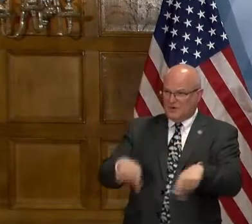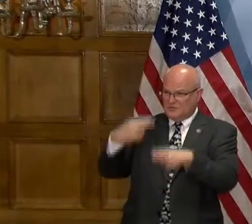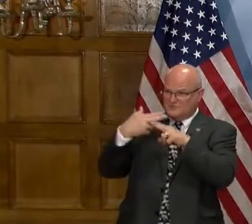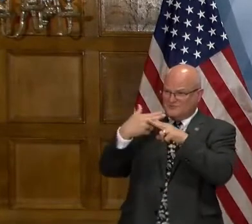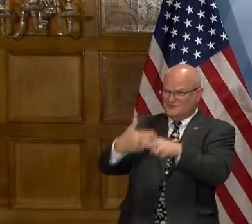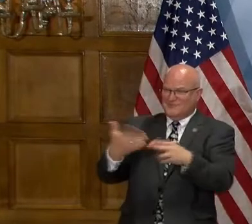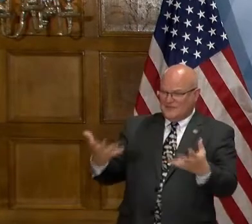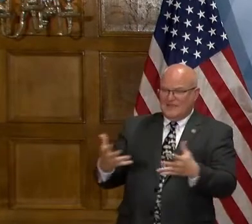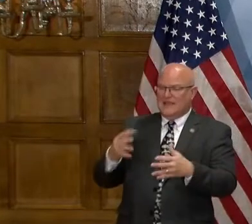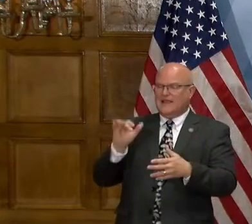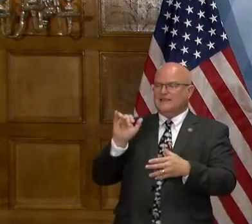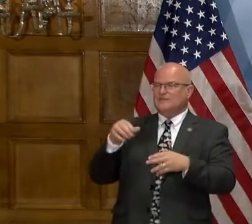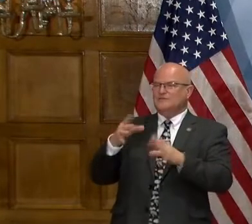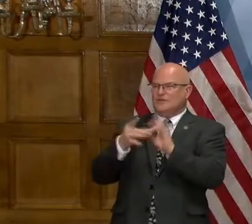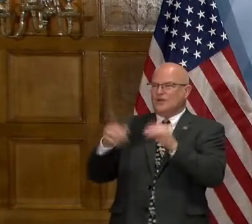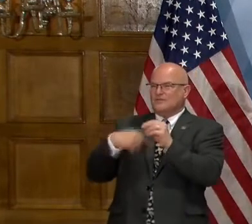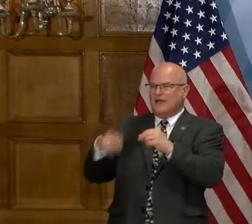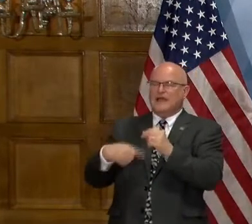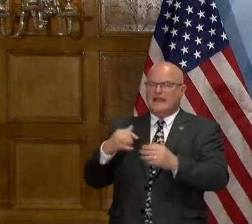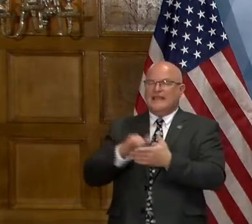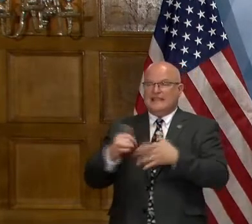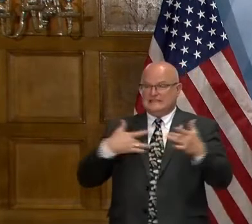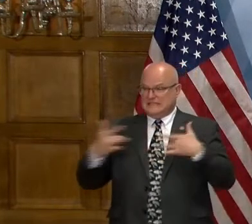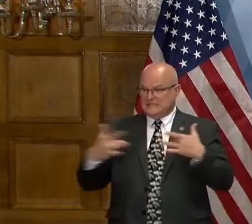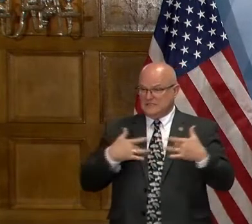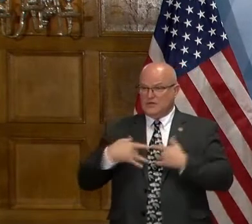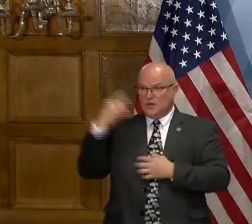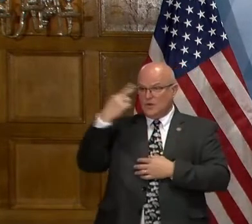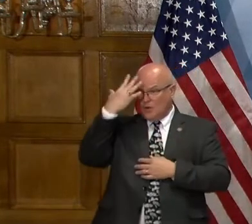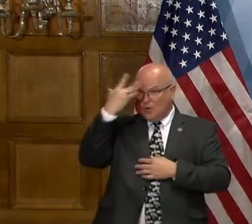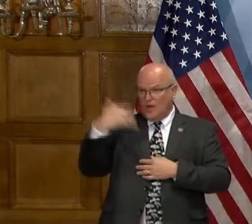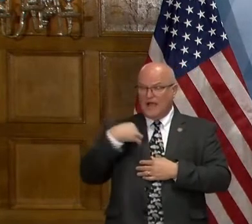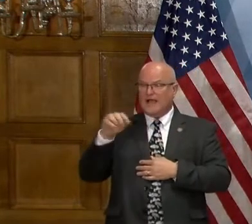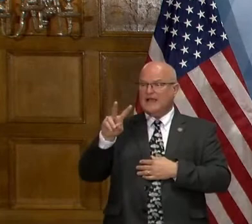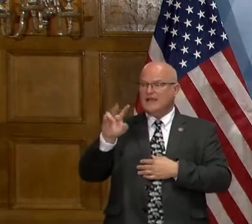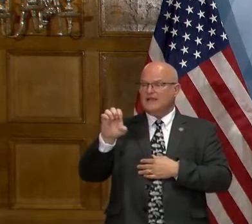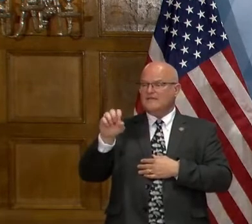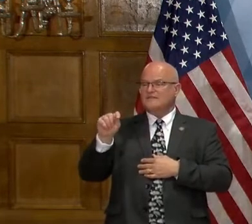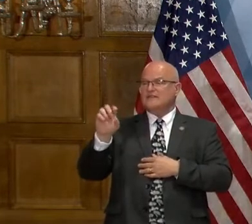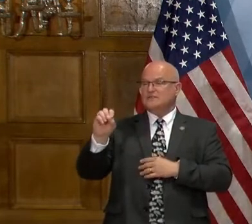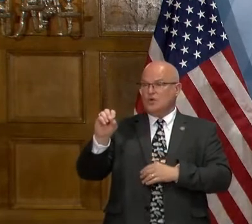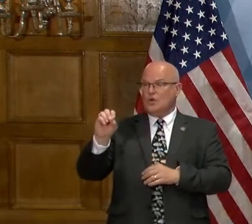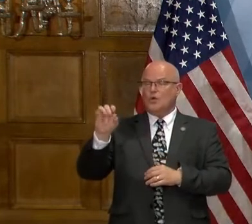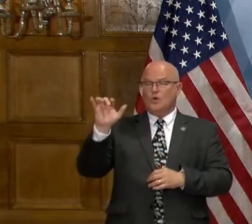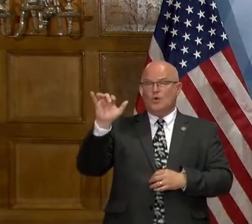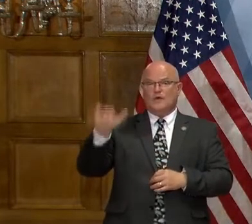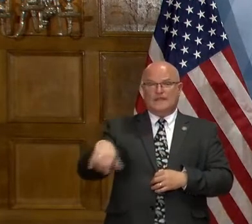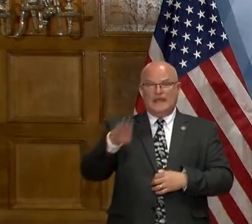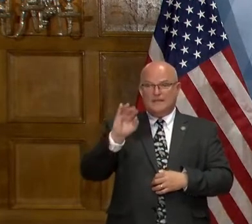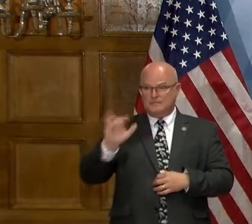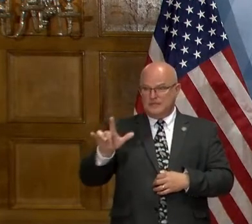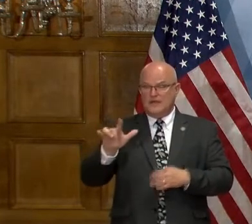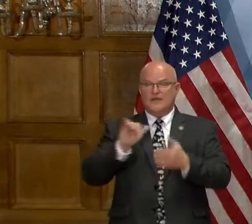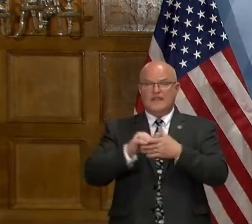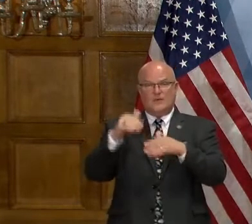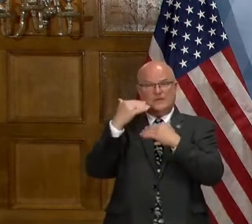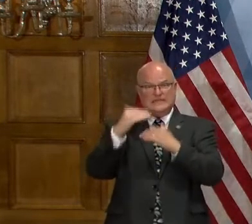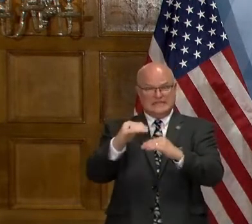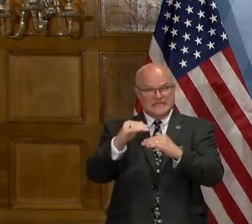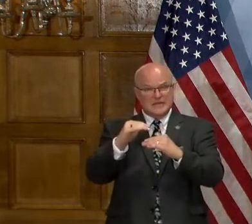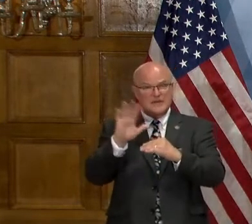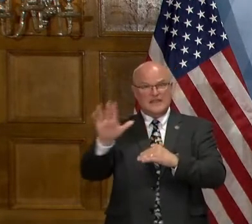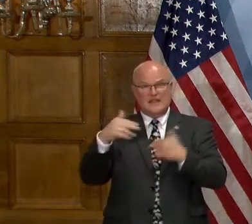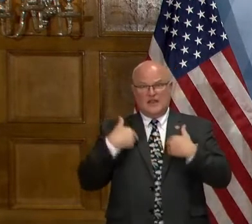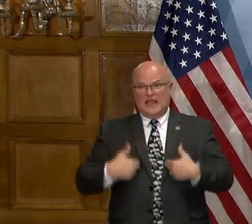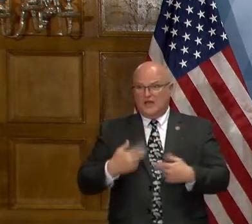referenced, and that was the concern that I had, and that's the reason that I vetoed the bill that would limit